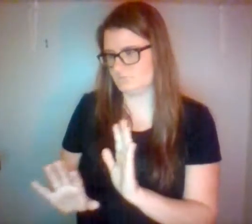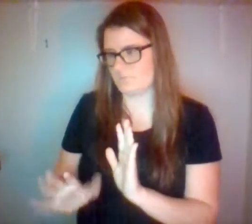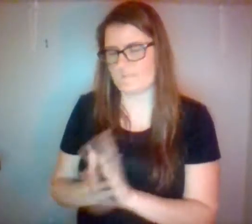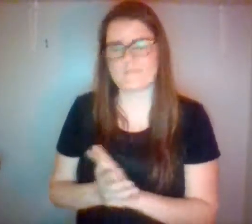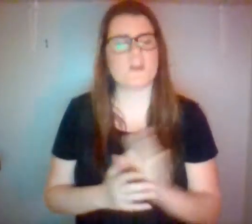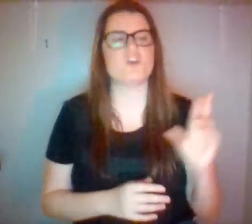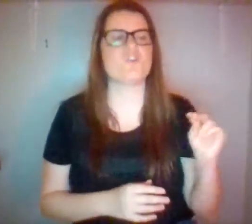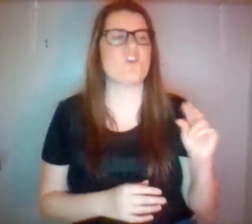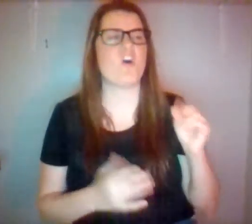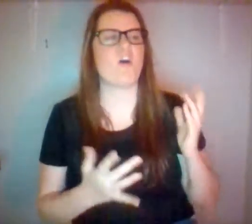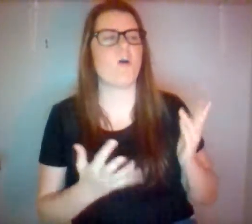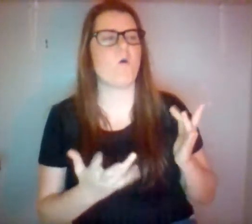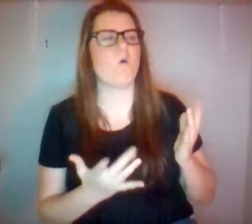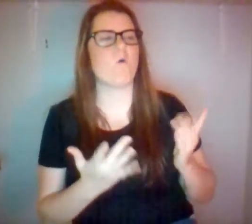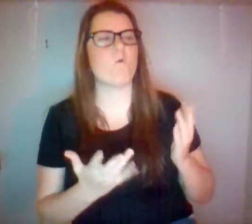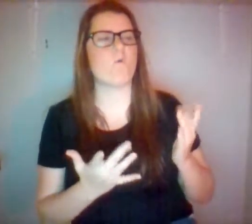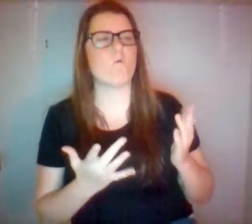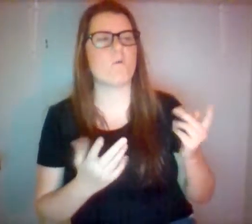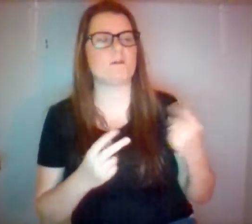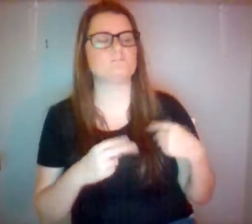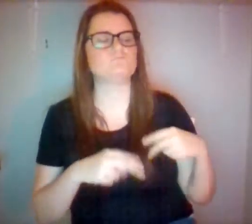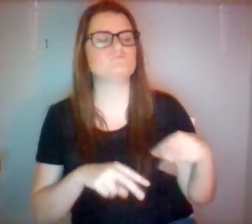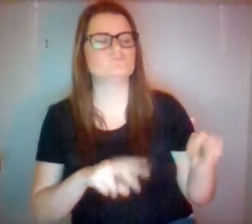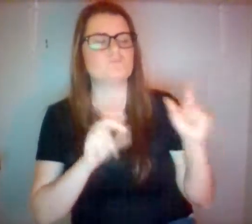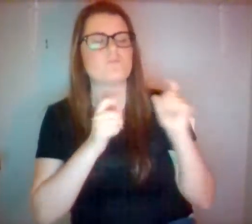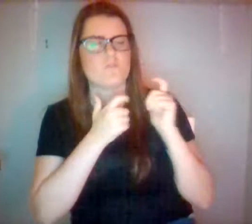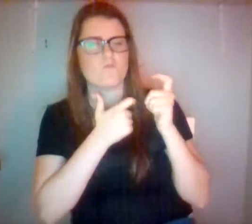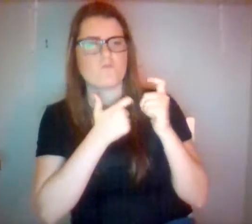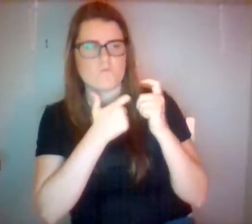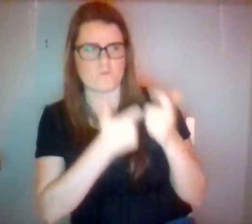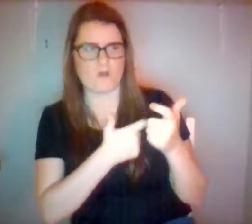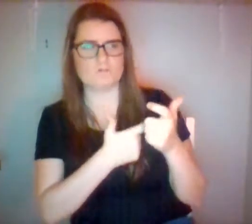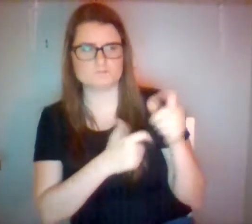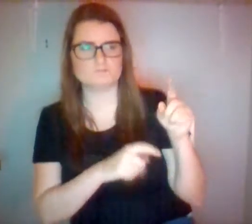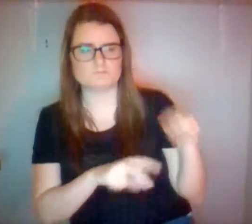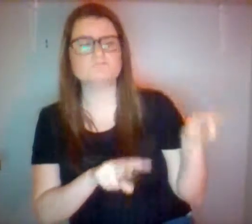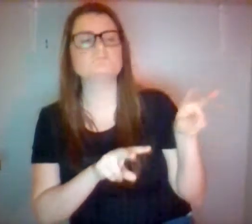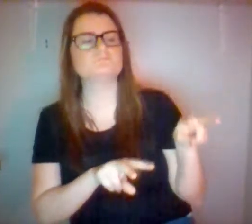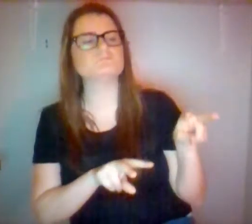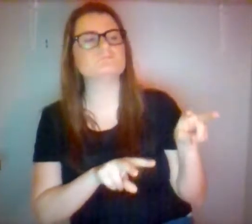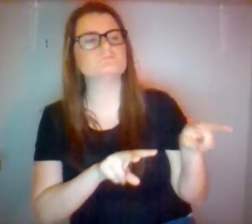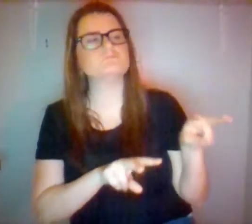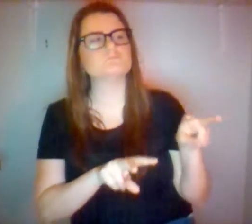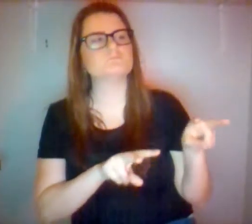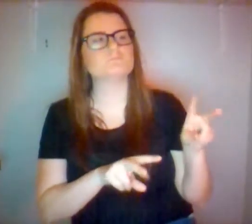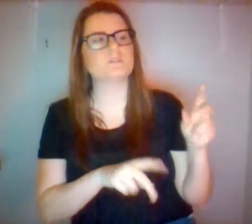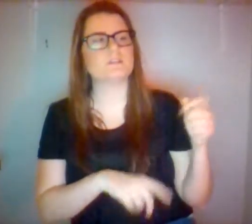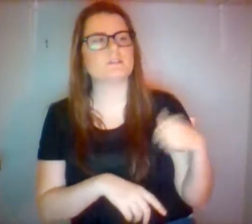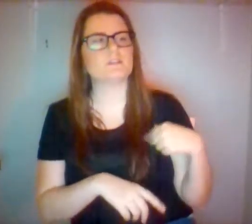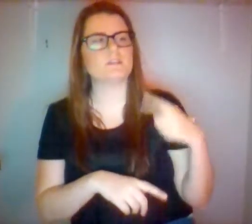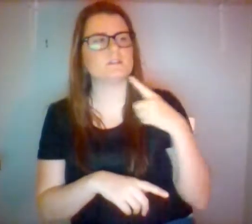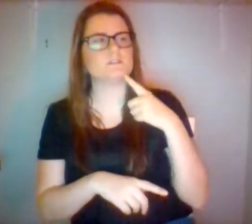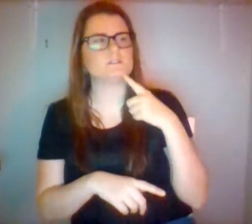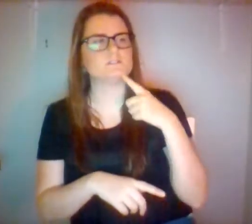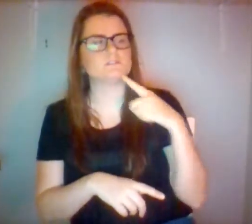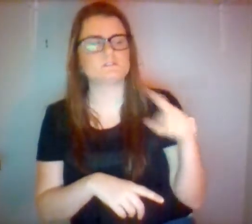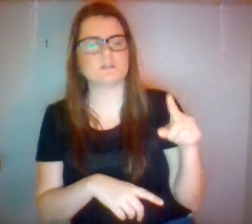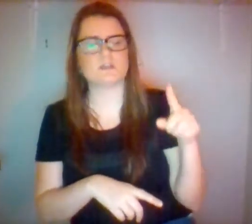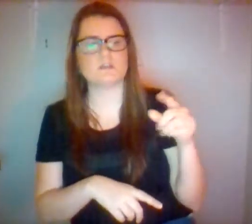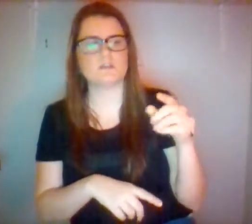joined the back of the crowd and followed them over to where Jesus, who'd now seen them all coming, was standing, waiting for them. The crowd surrounded him,